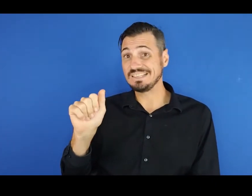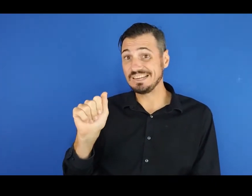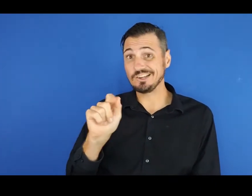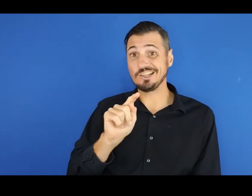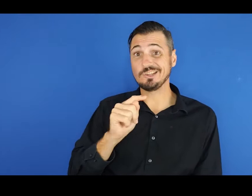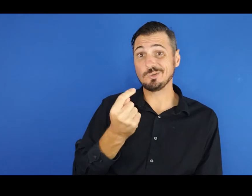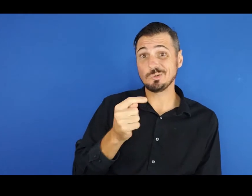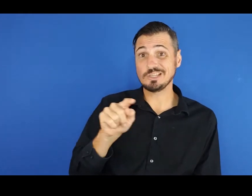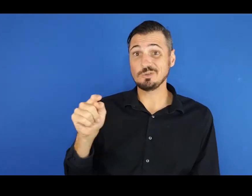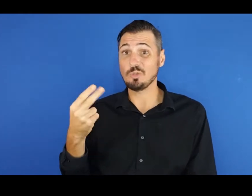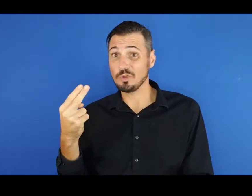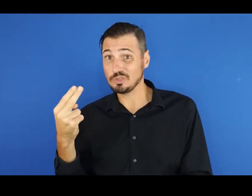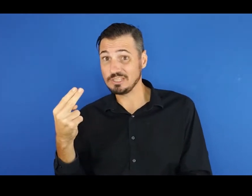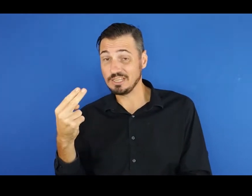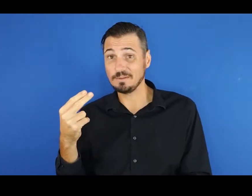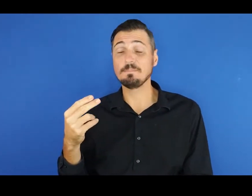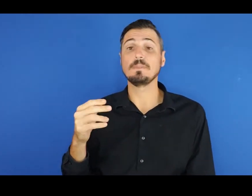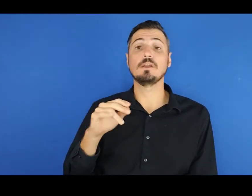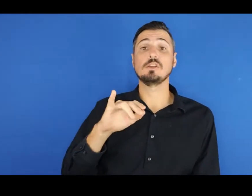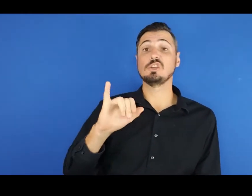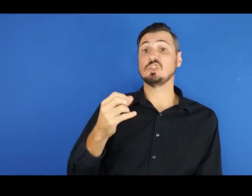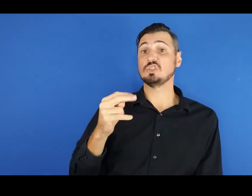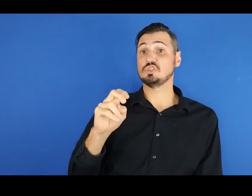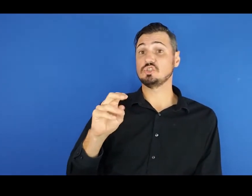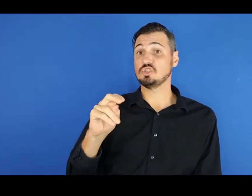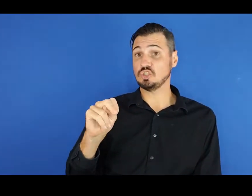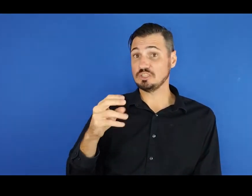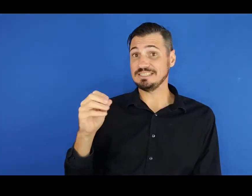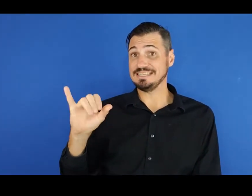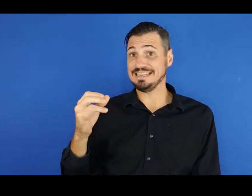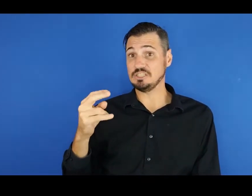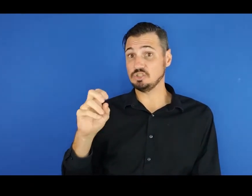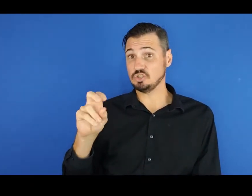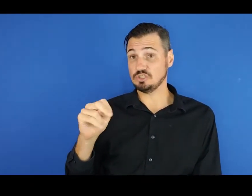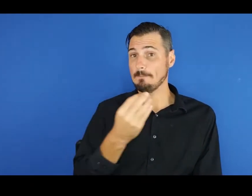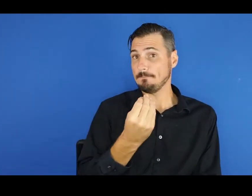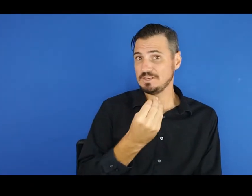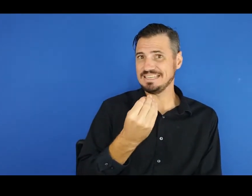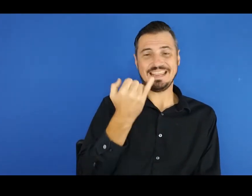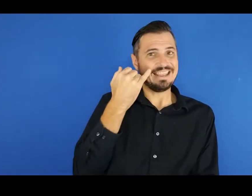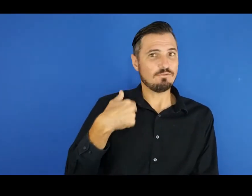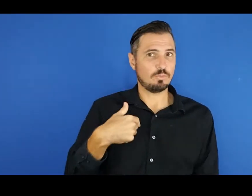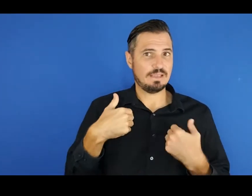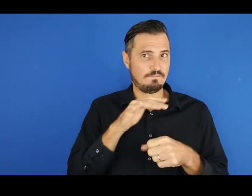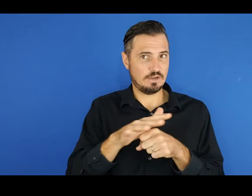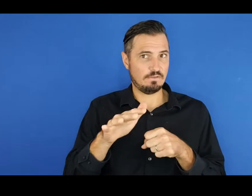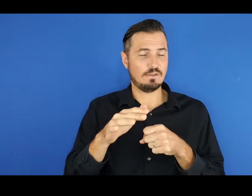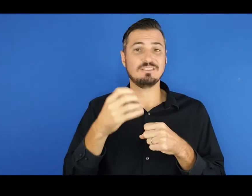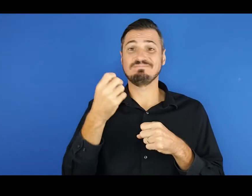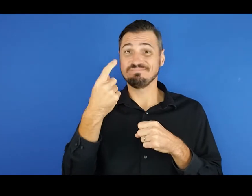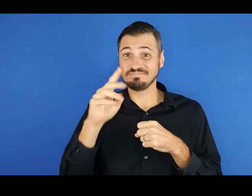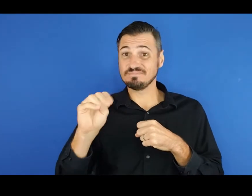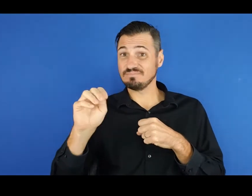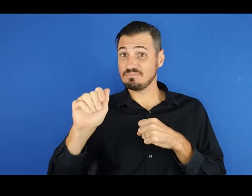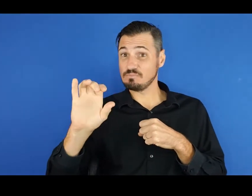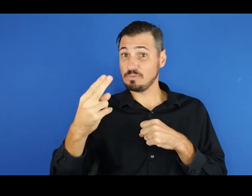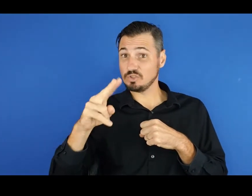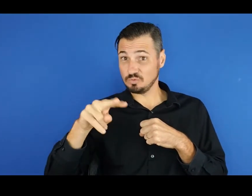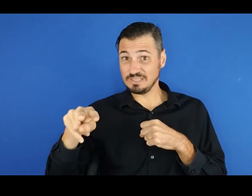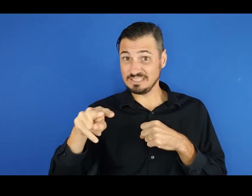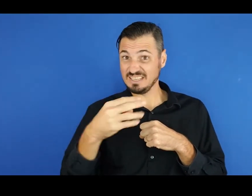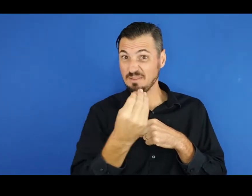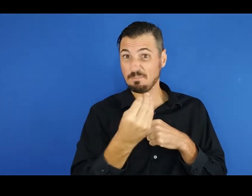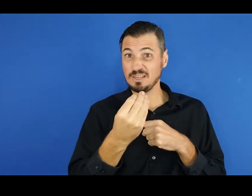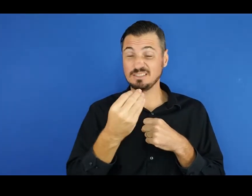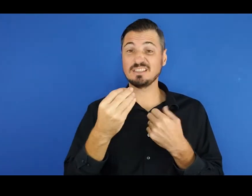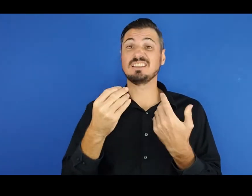supply allows. The next Johnson & Johnson clinic is scheduled for March 22nd. It is already at capacity.